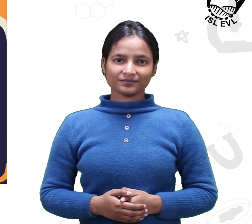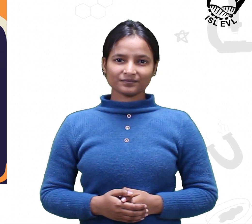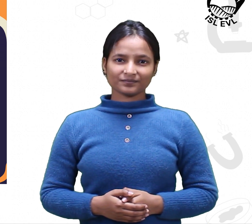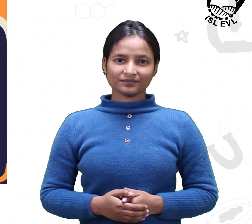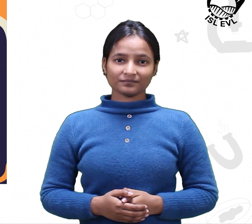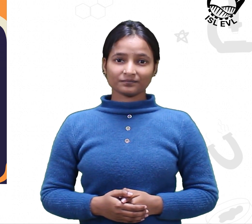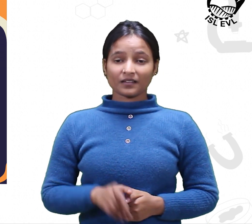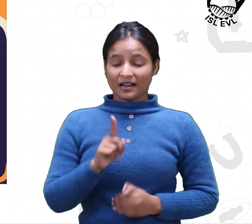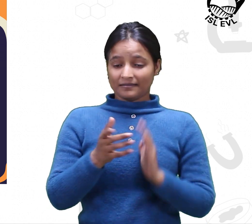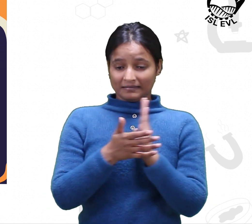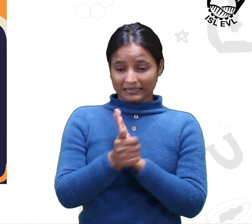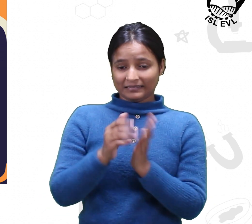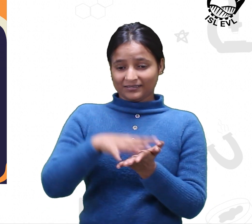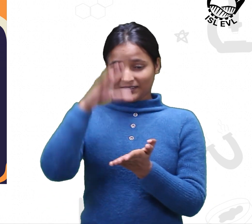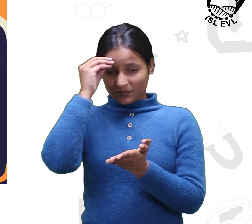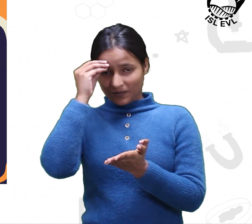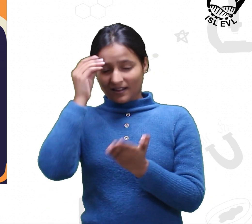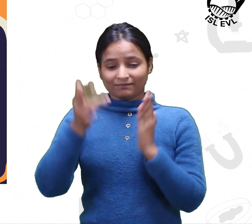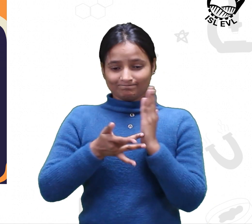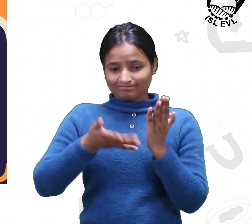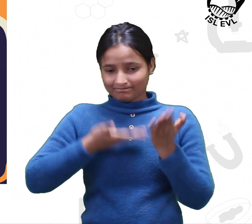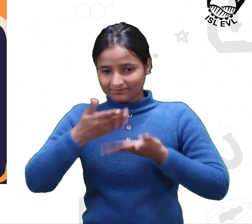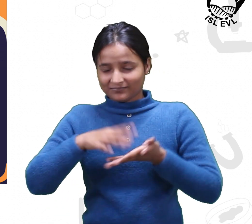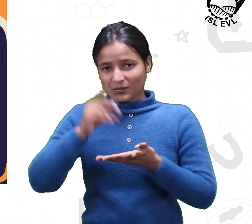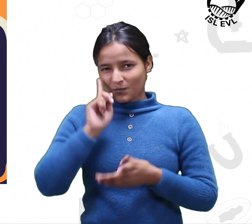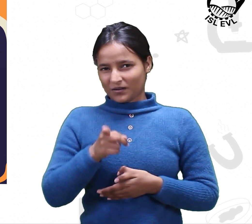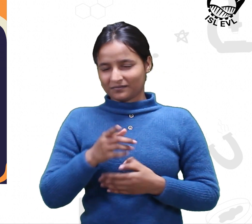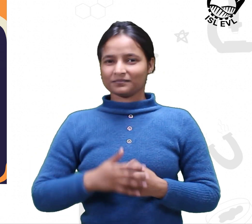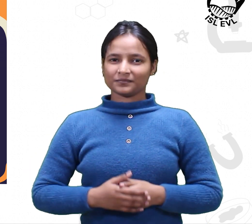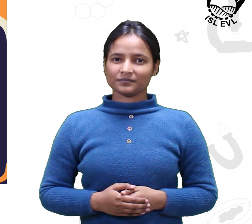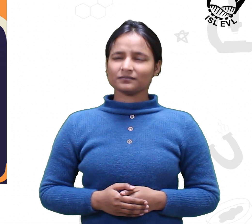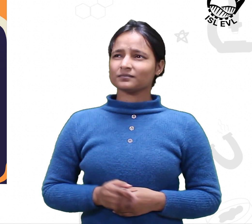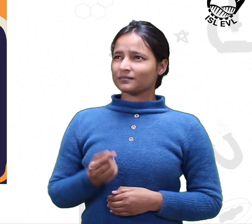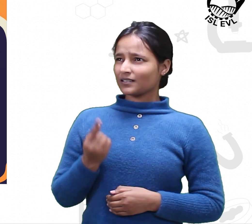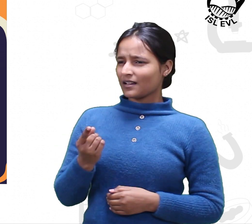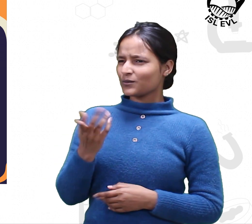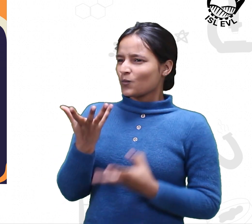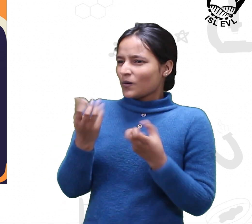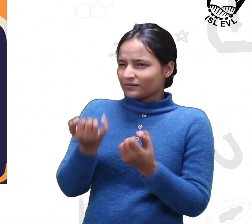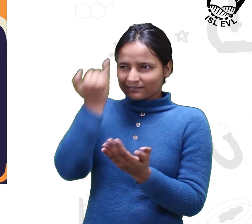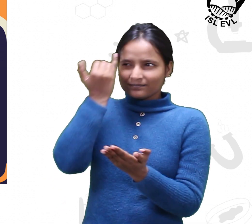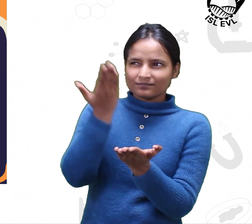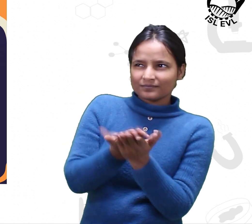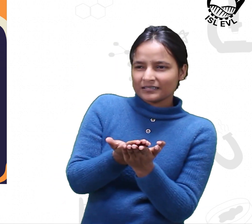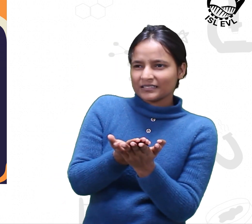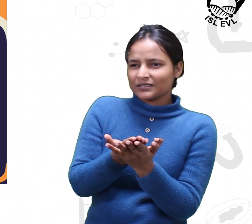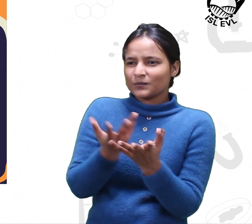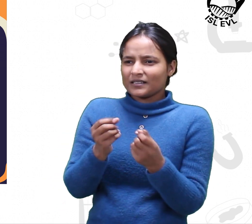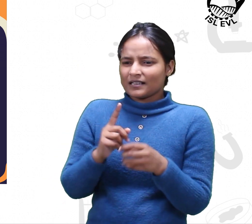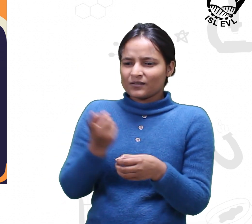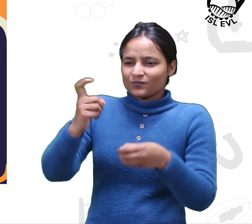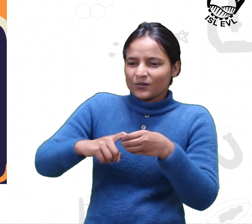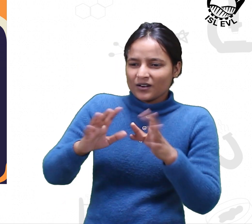requires a little bit of training, but it's way easier than you would think. What are some of these tips or anything that they